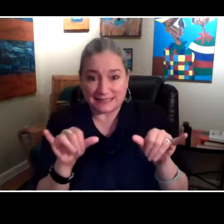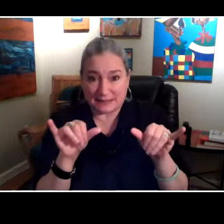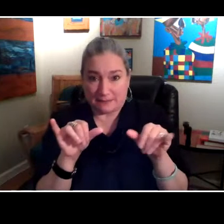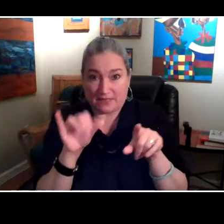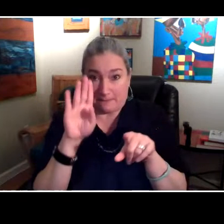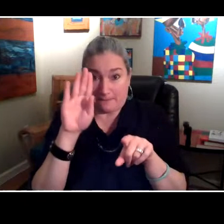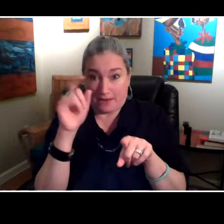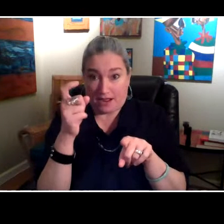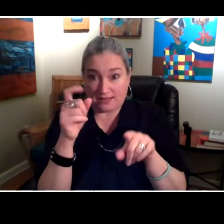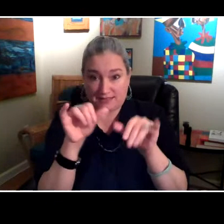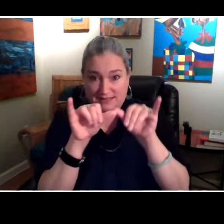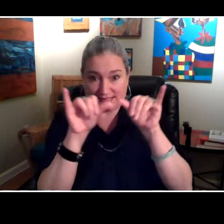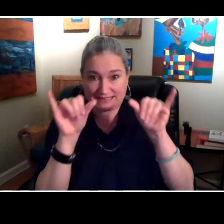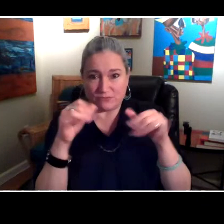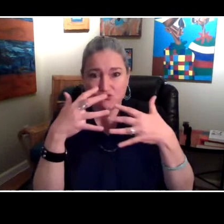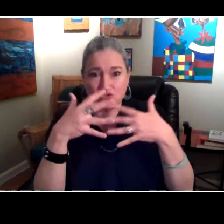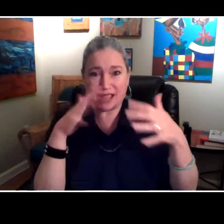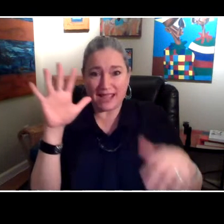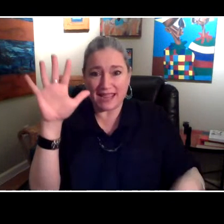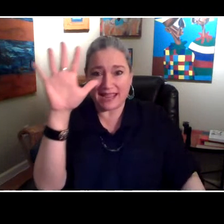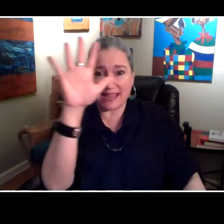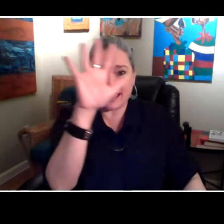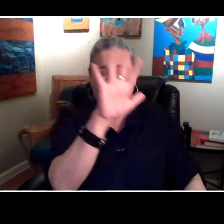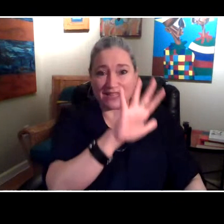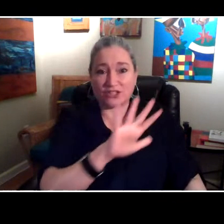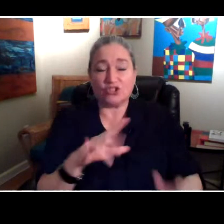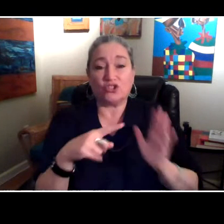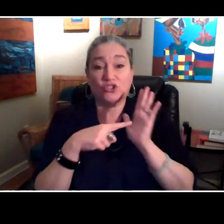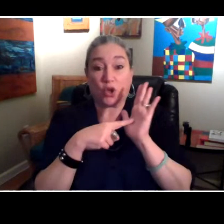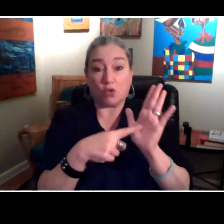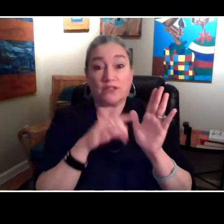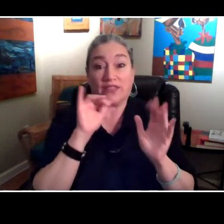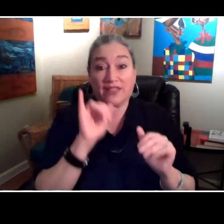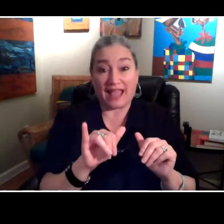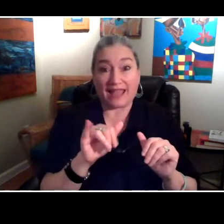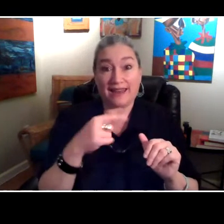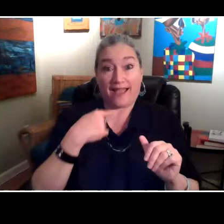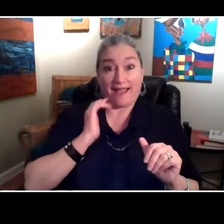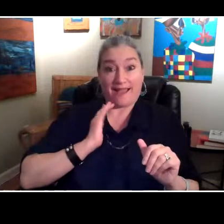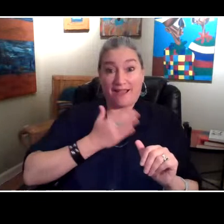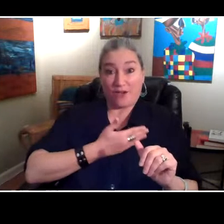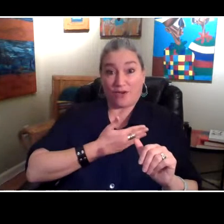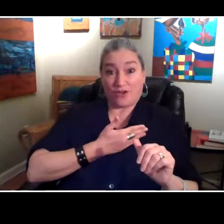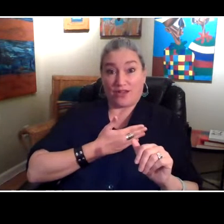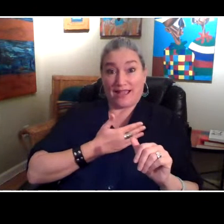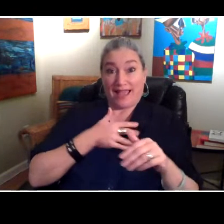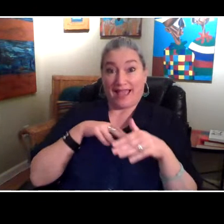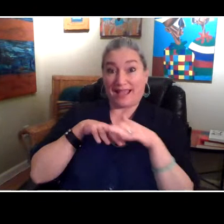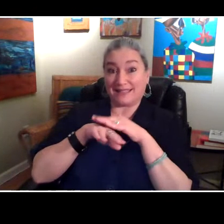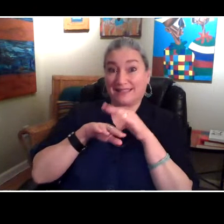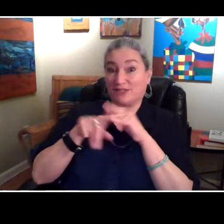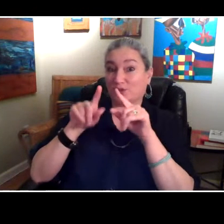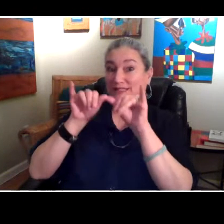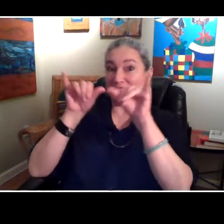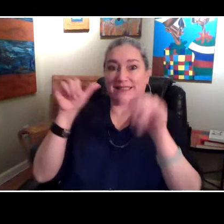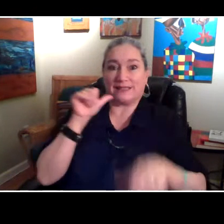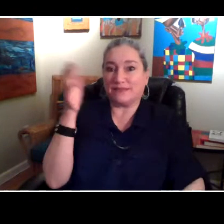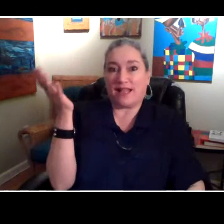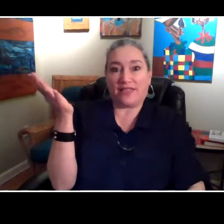signing is discouraged and looked down on. Outside of the box is the system, and